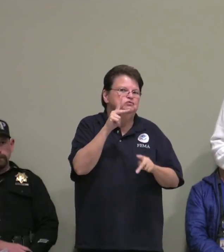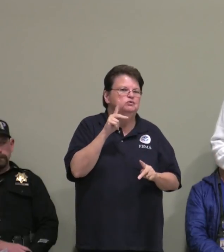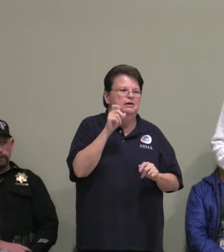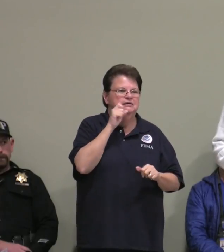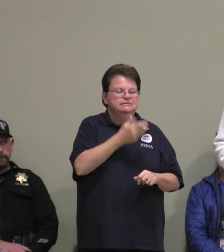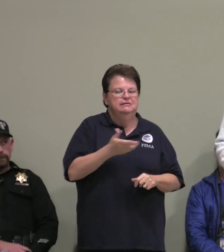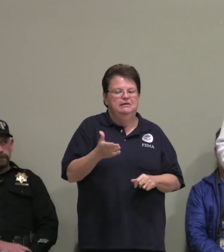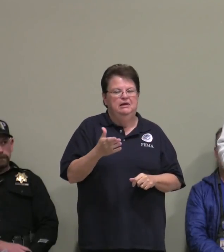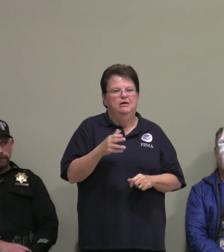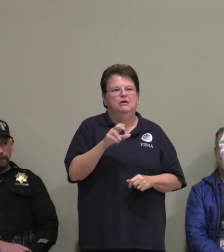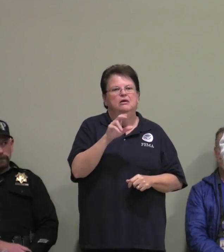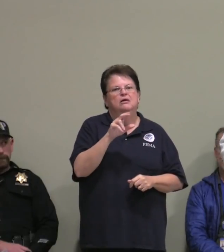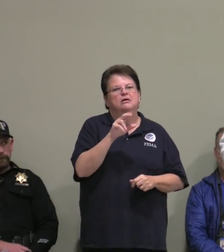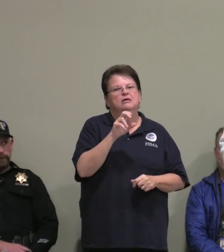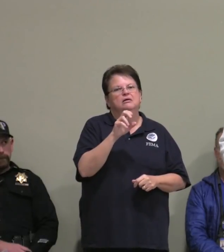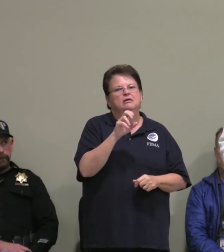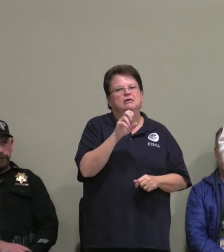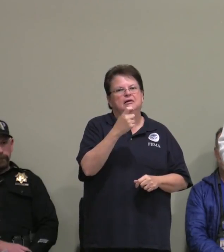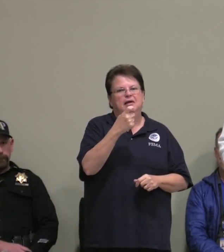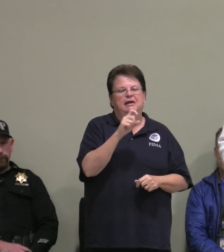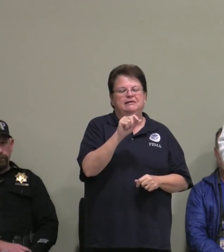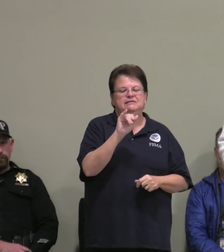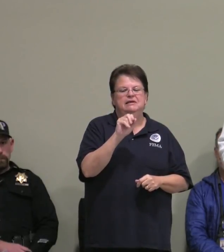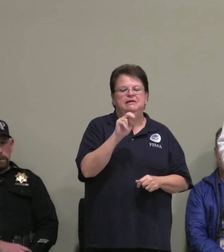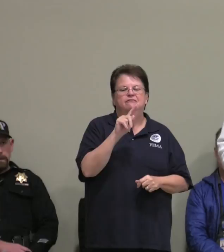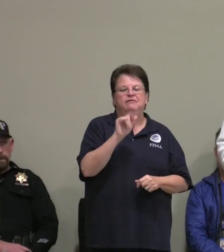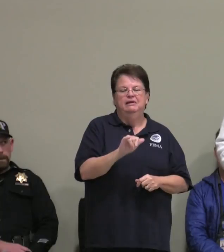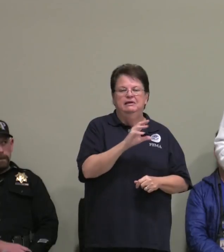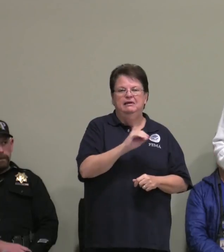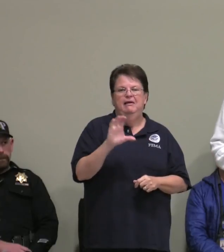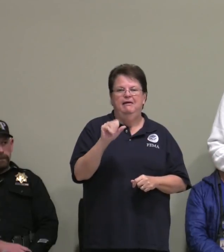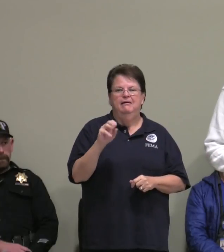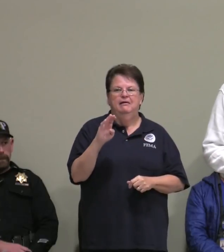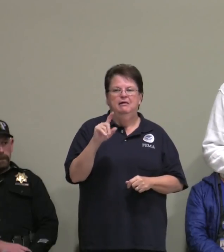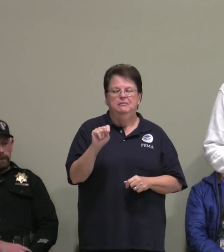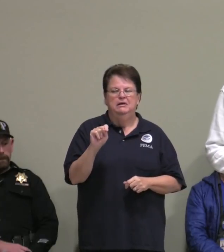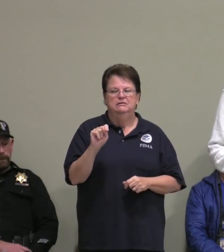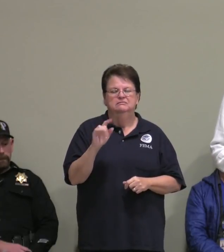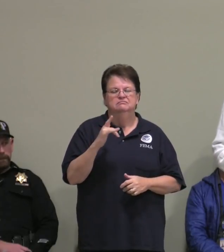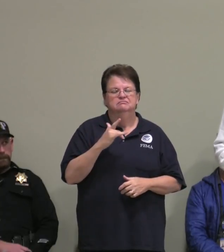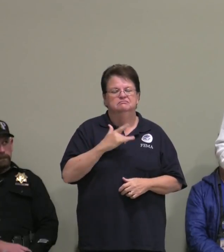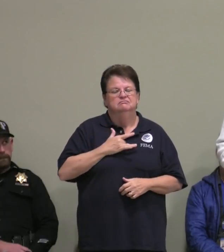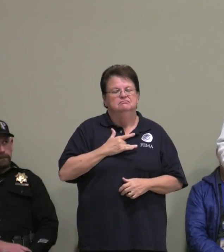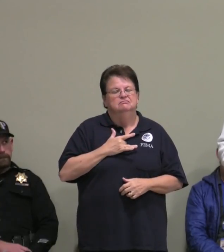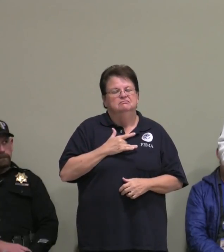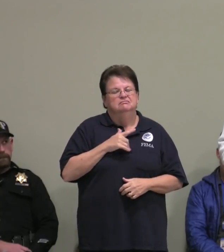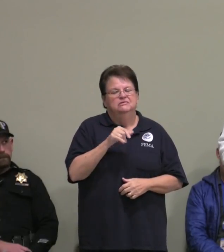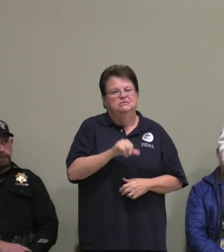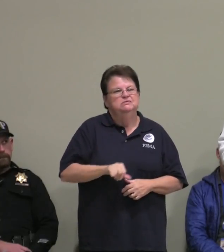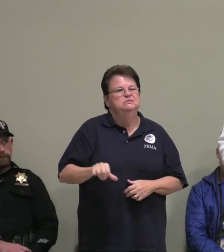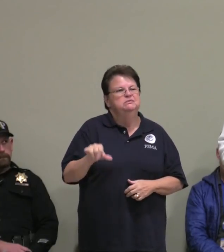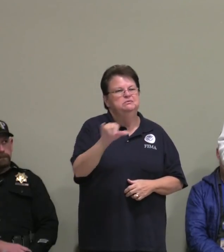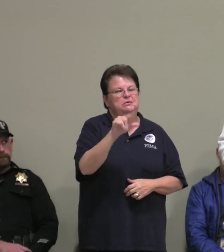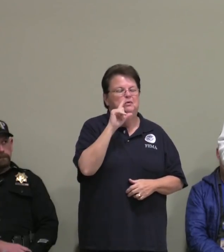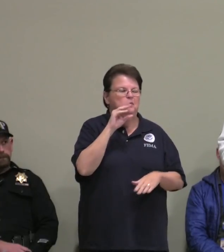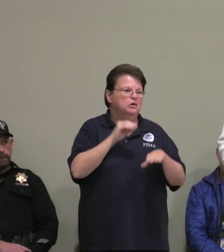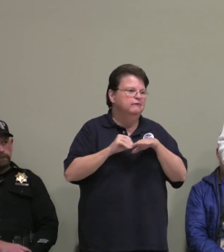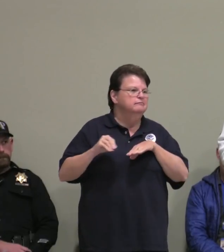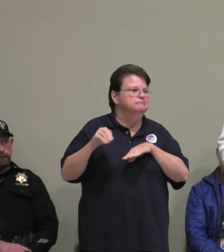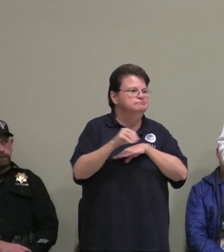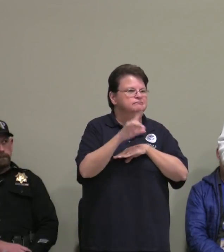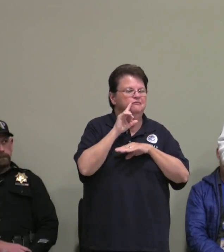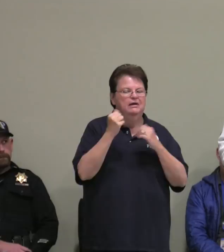Xfinity and Comcast. Our hearts go out to those who lost homes and affected by the